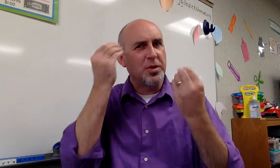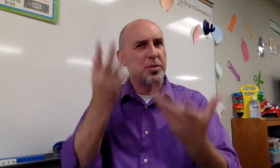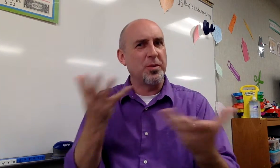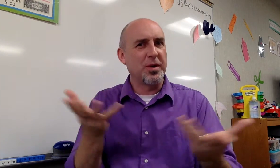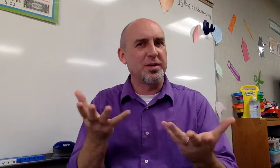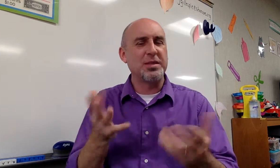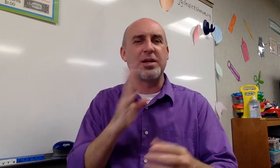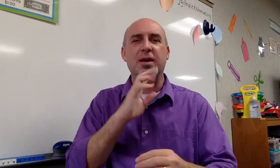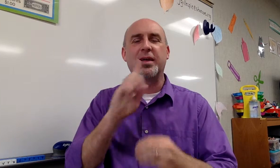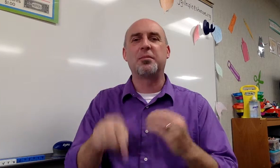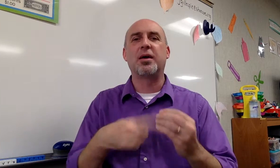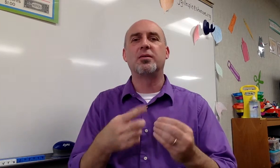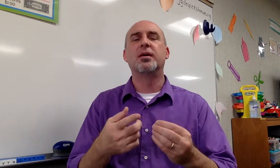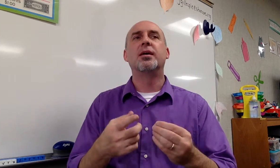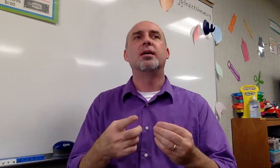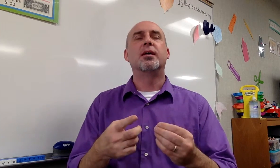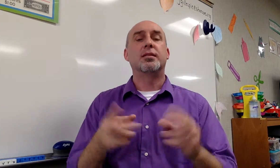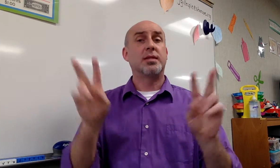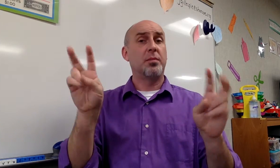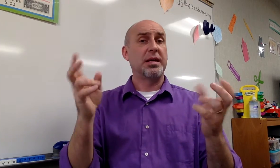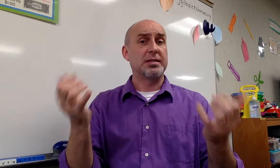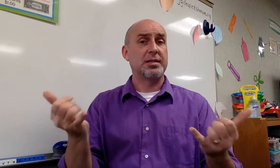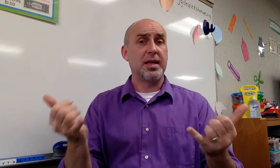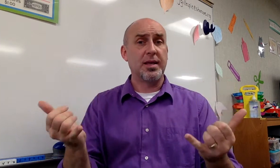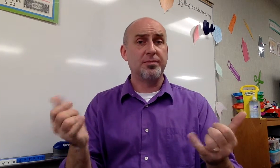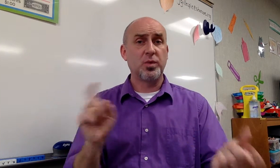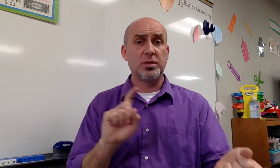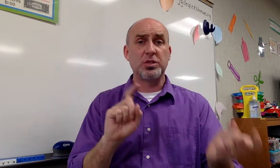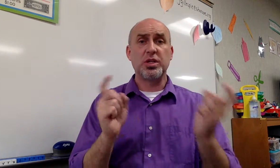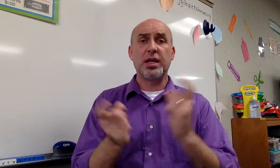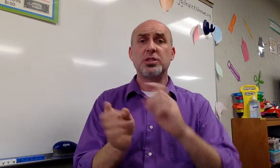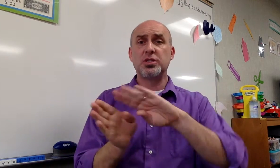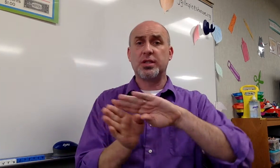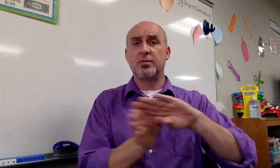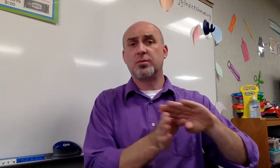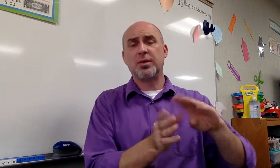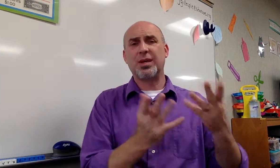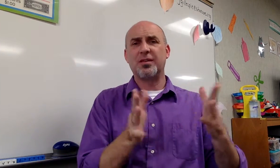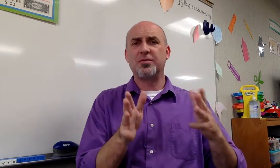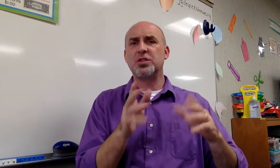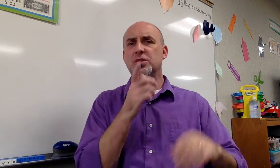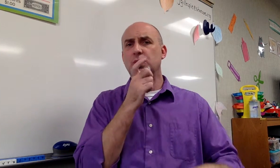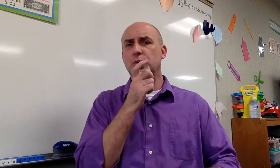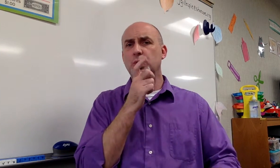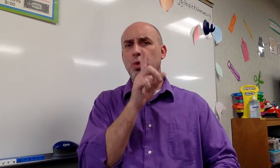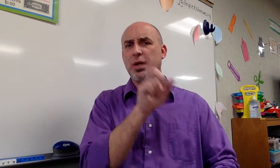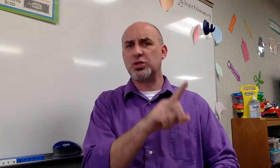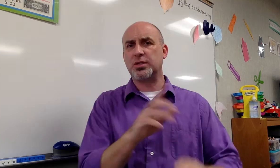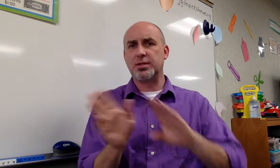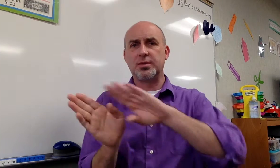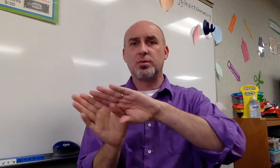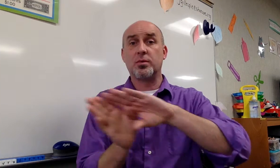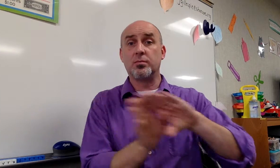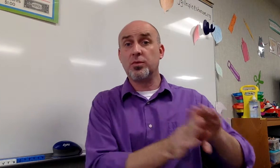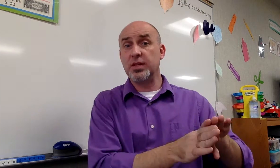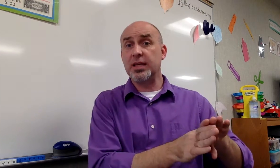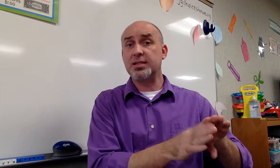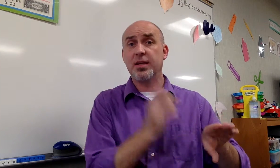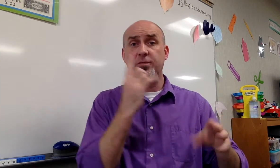what we're going to be talking about. The topic today, we're going to be changing. We kind of finished the who questions. We're moving that aside for